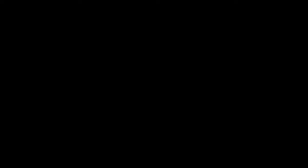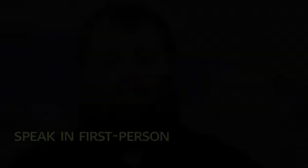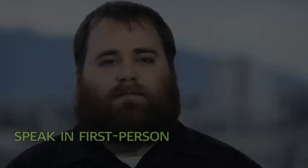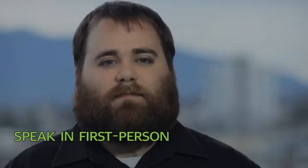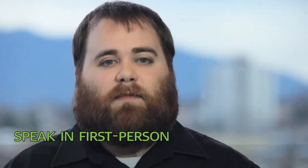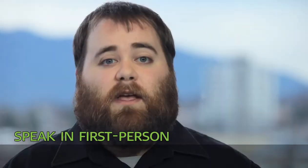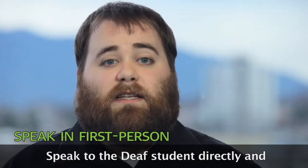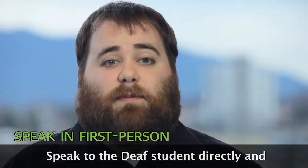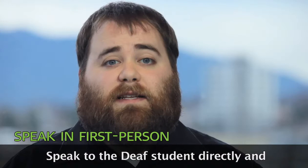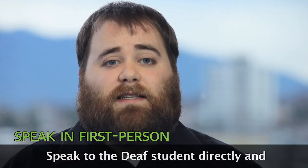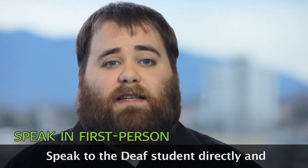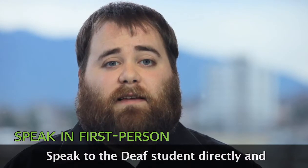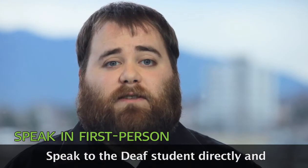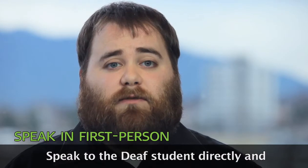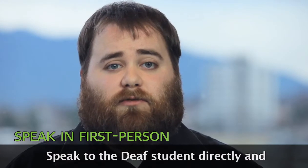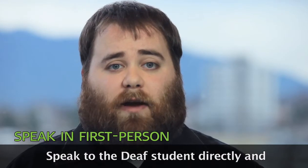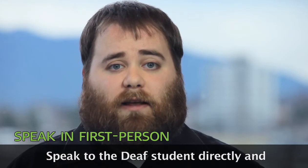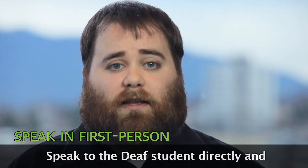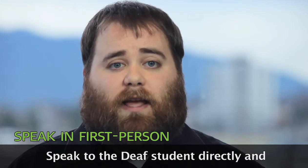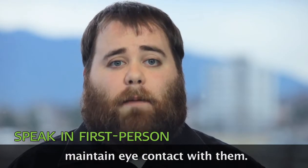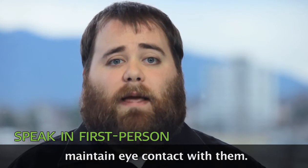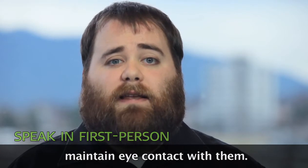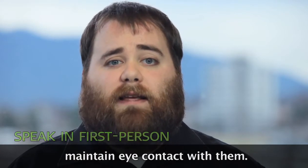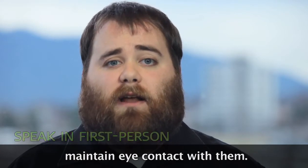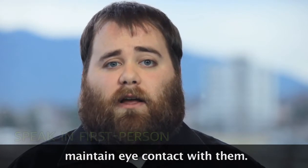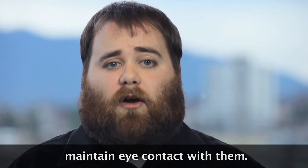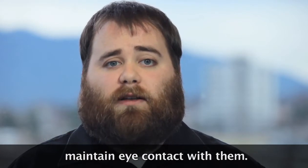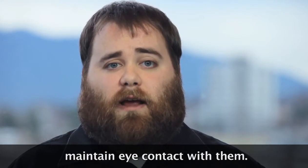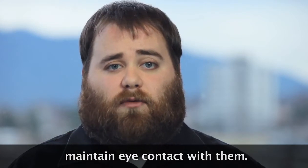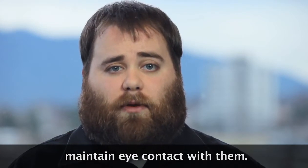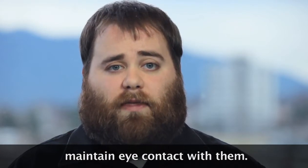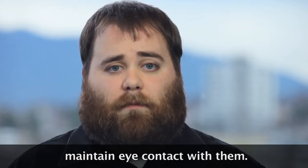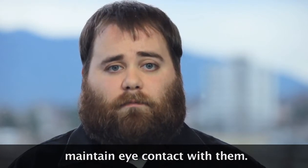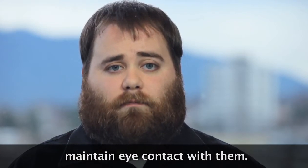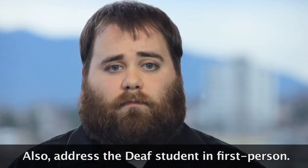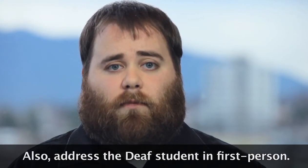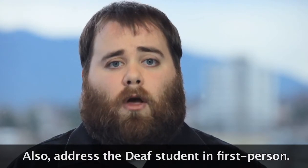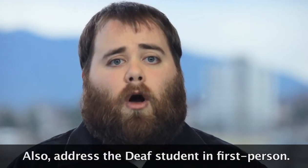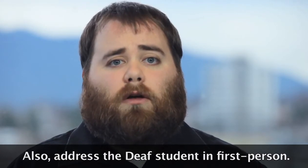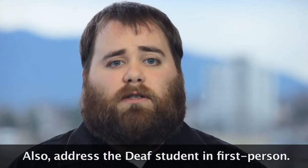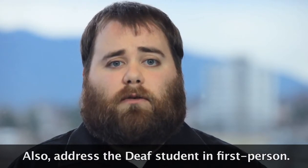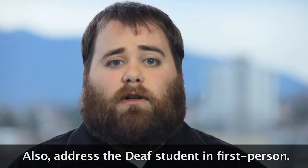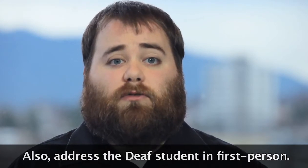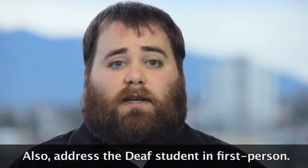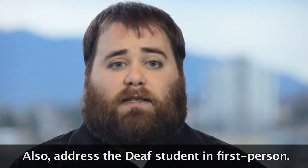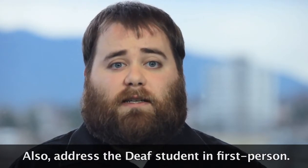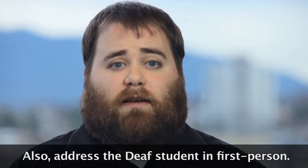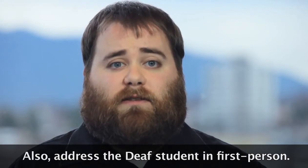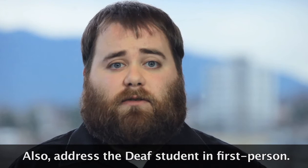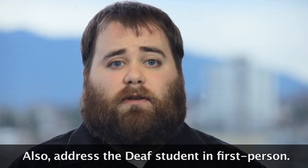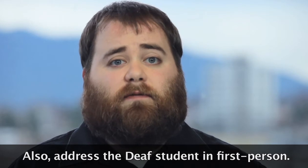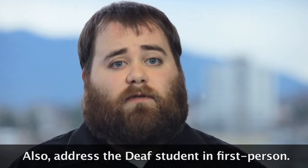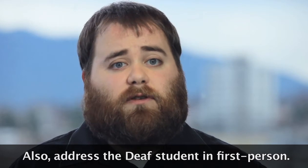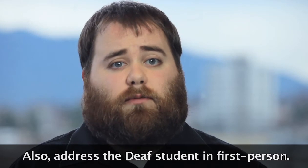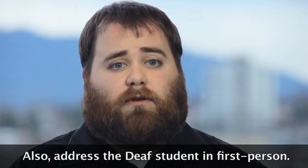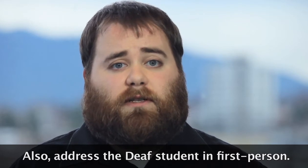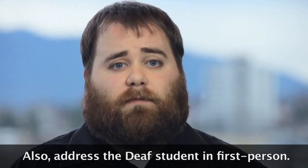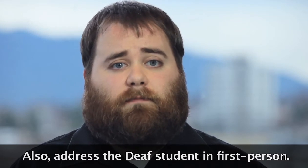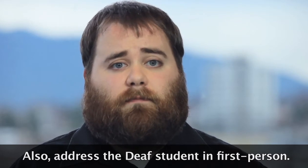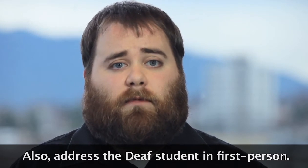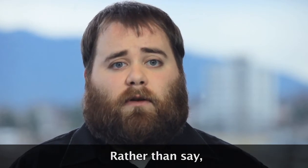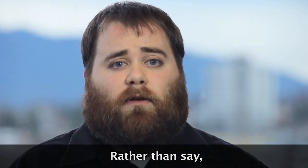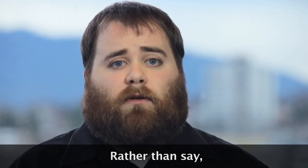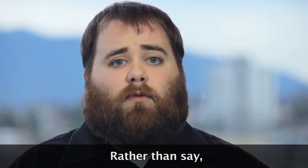Speak in first person. Speak to the deaf student directly and maintain eye contact with them. Also, address the deaf student in first